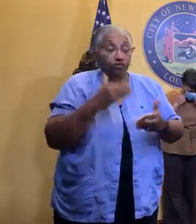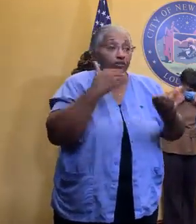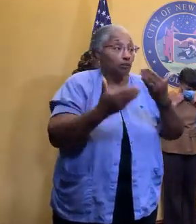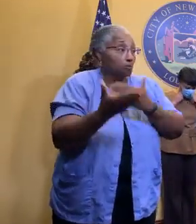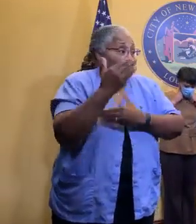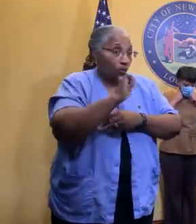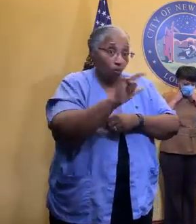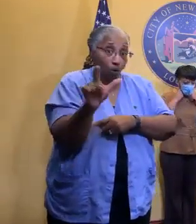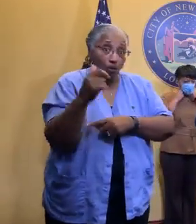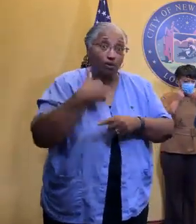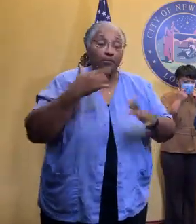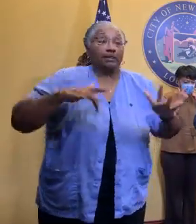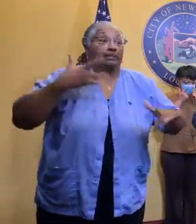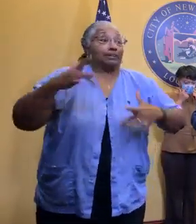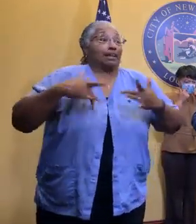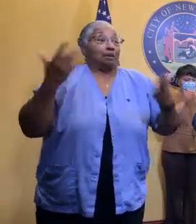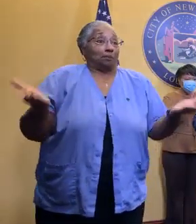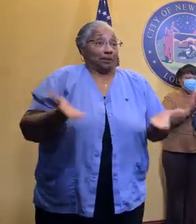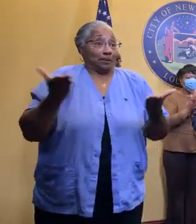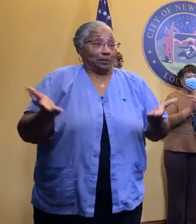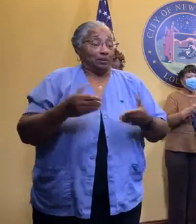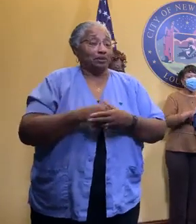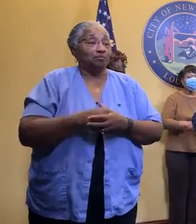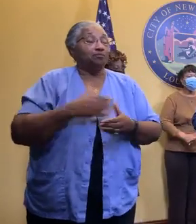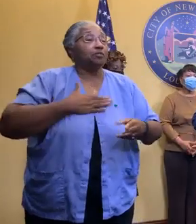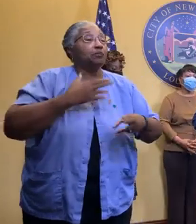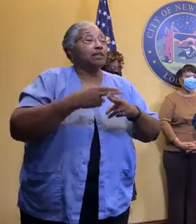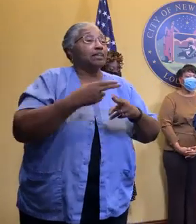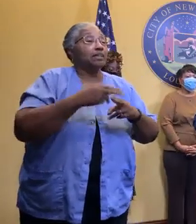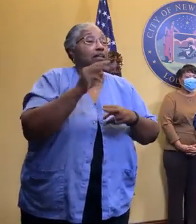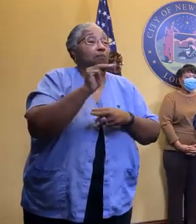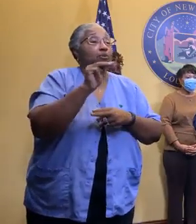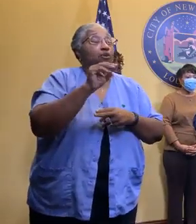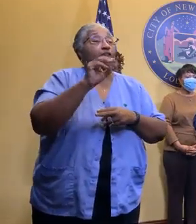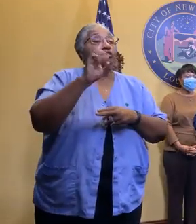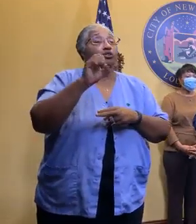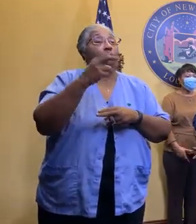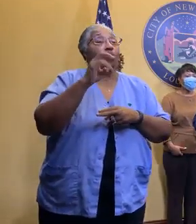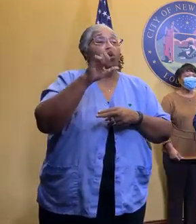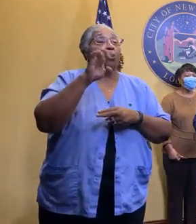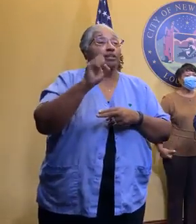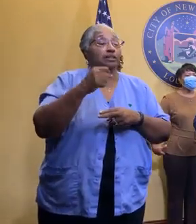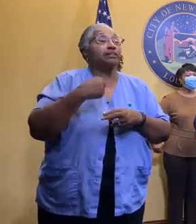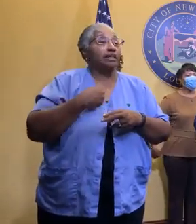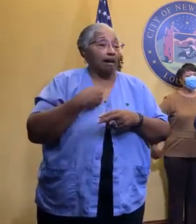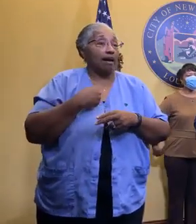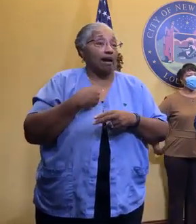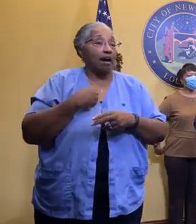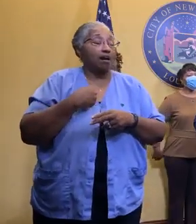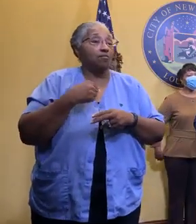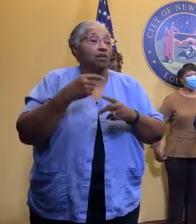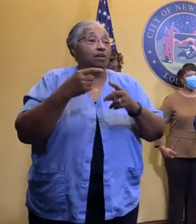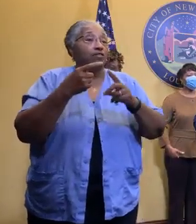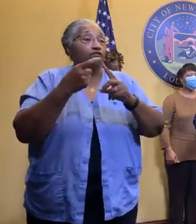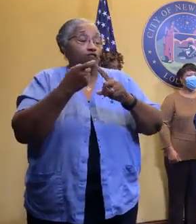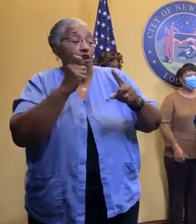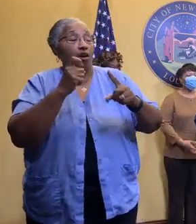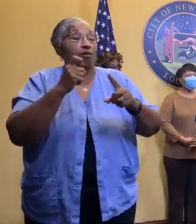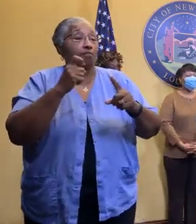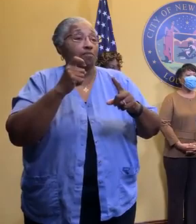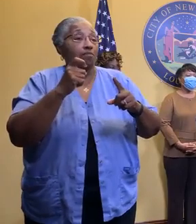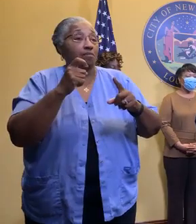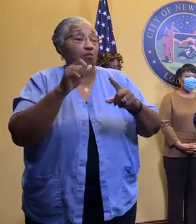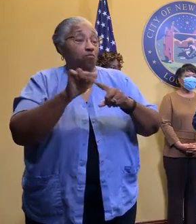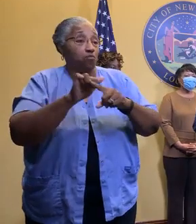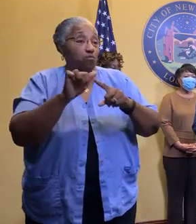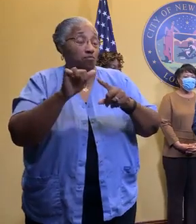morning, everybody. I'm very excited to be here. My name is Maurice Scholas, and I am the principal of Scholas Medical Consulting. I'm also a practicing